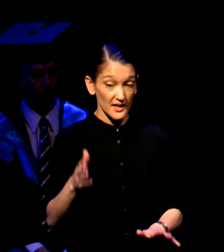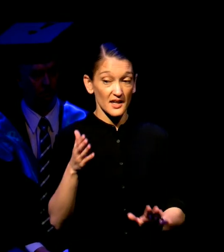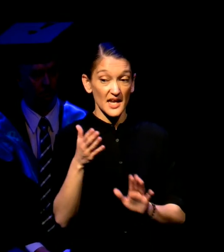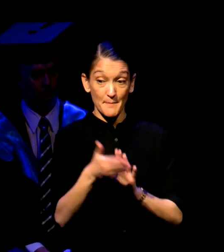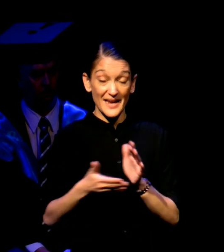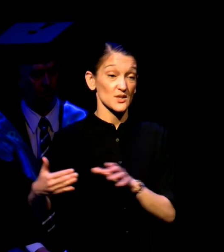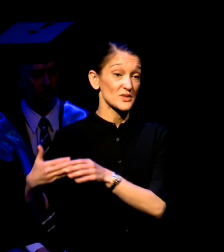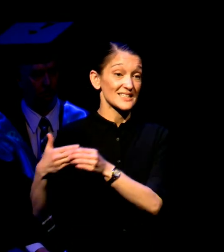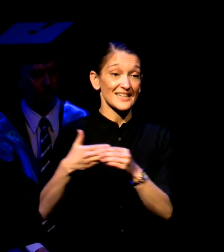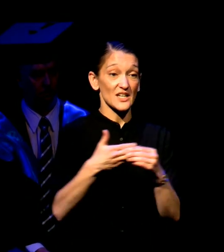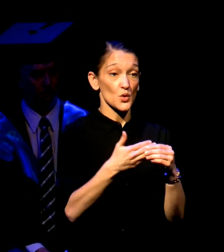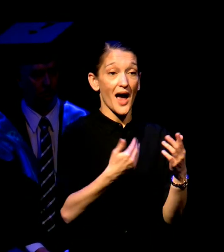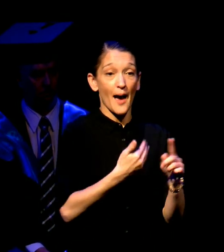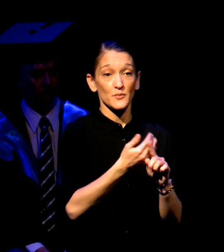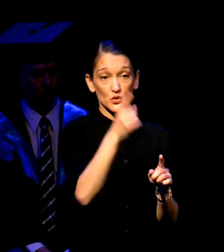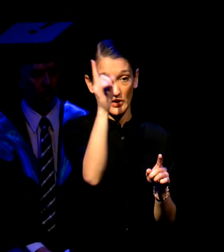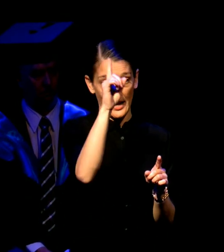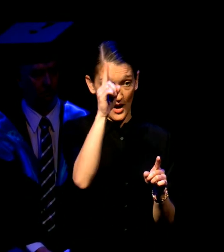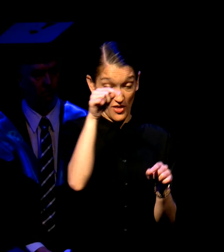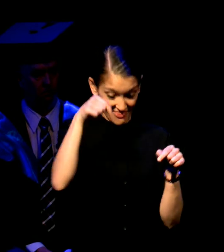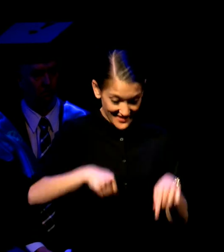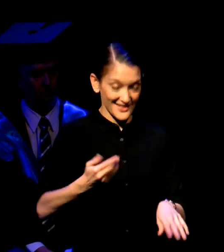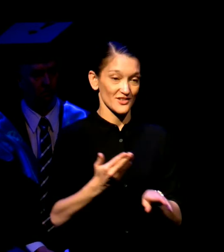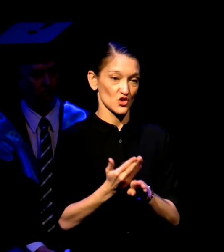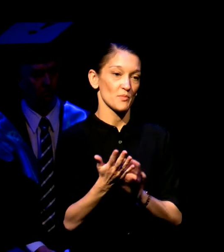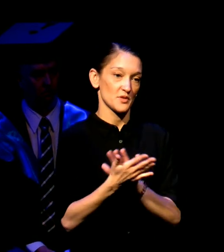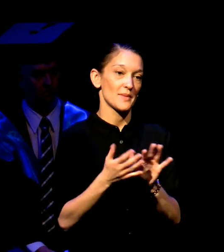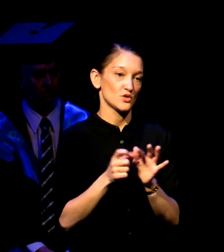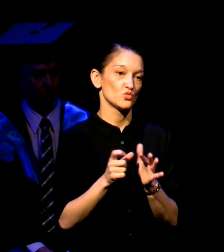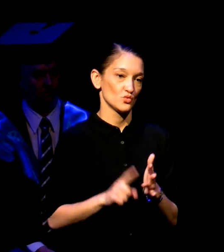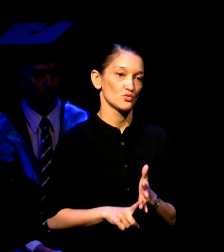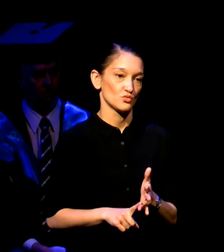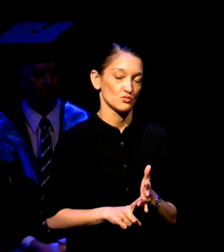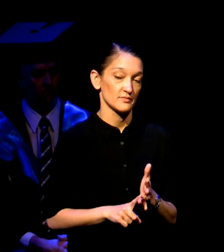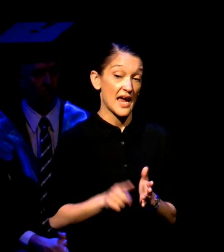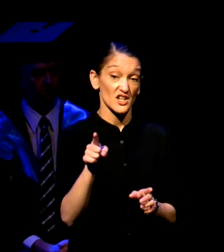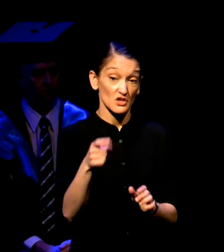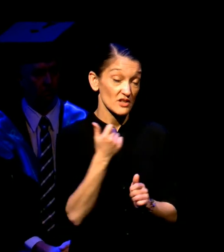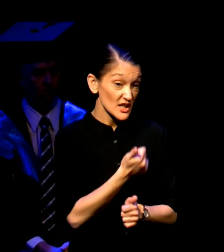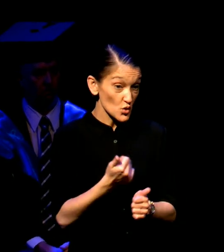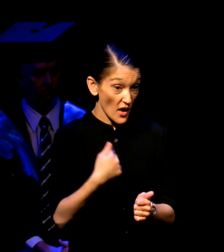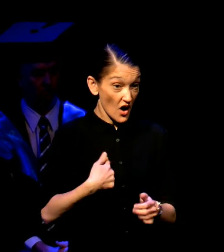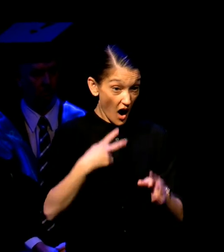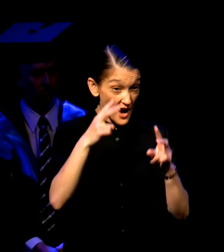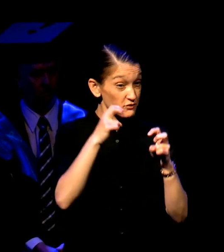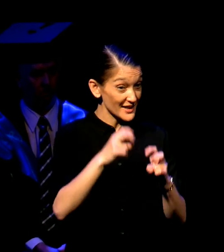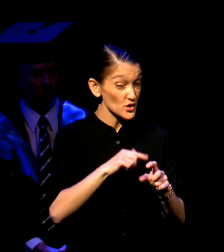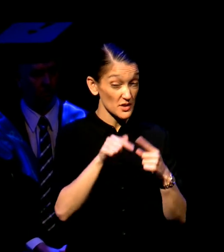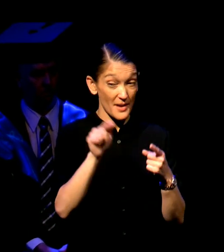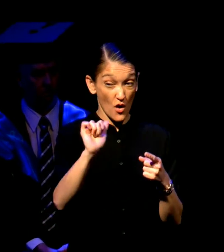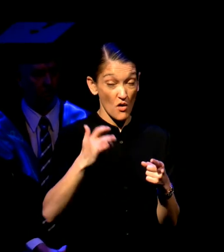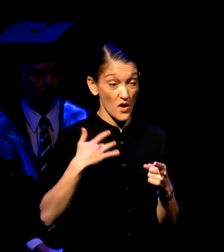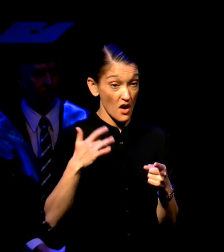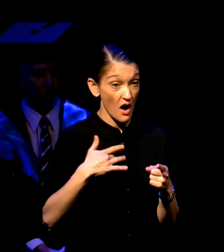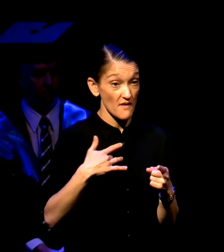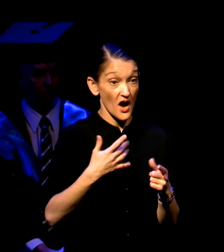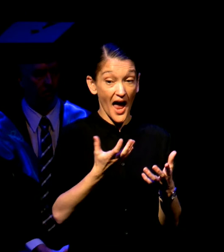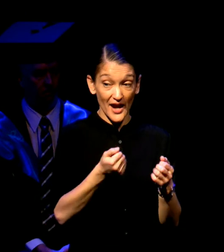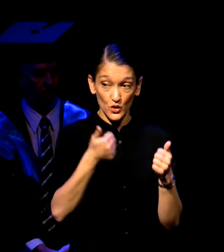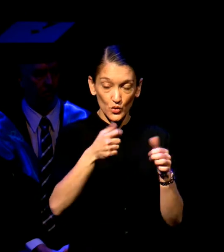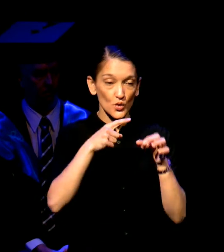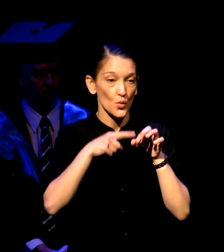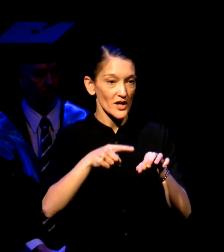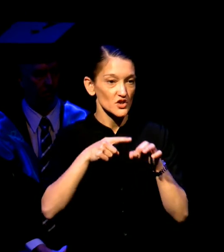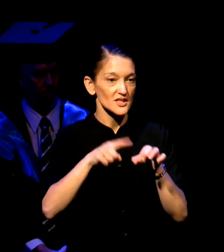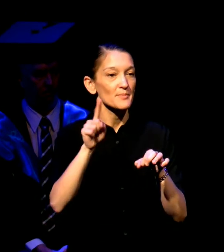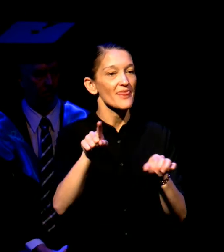doing. She loved the way I'd really researched her and wasn't just asking silly questions, but having a thoughtful conversation that was still really fun